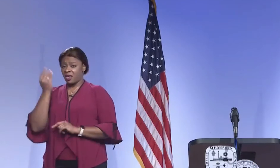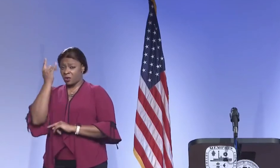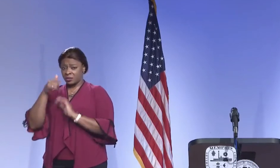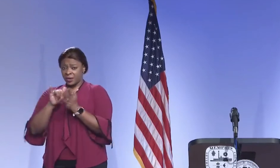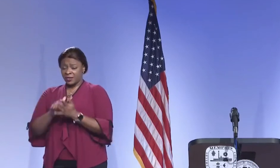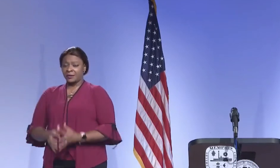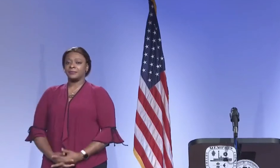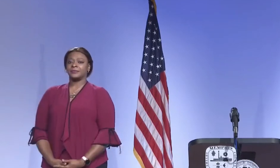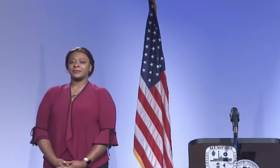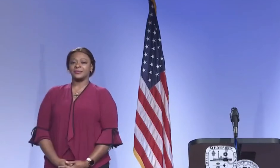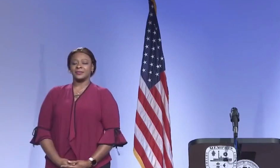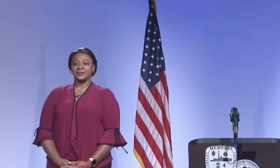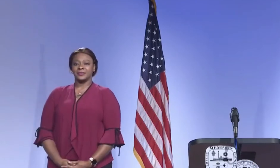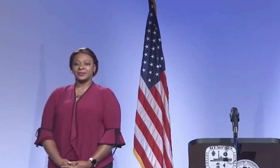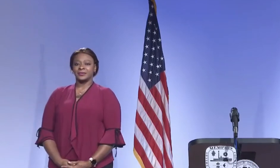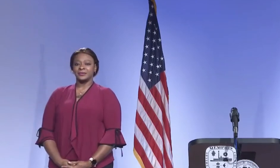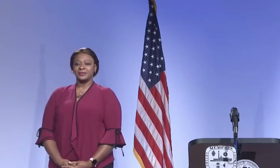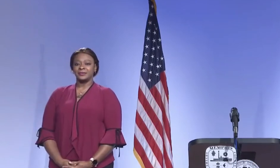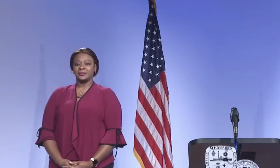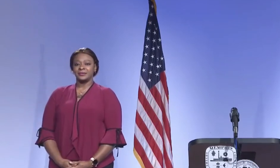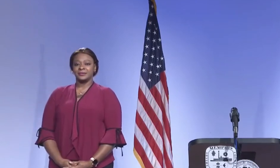that?